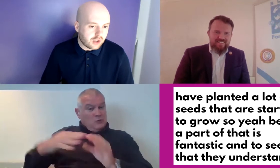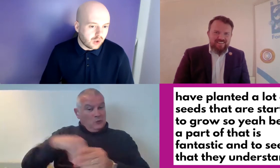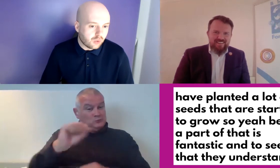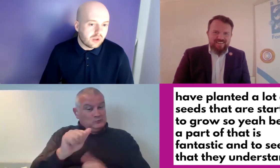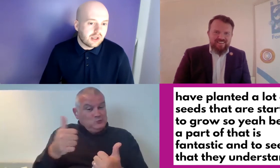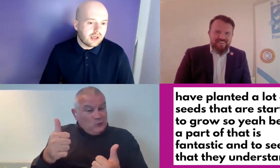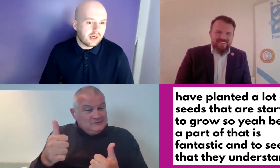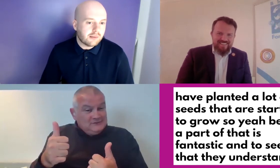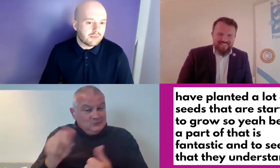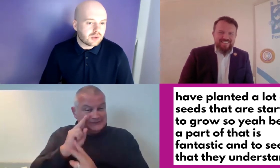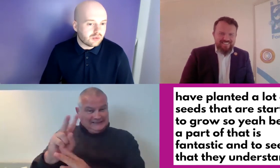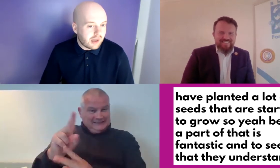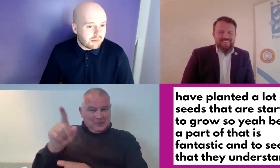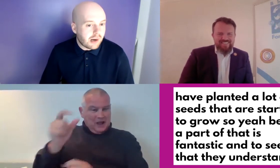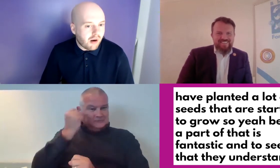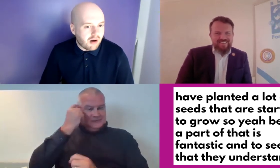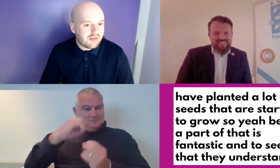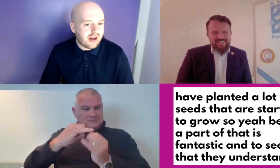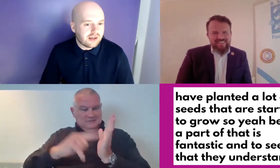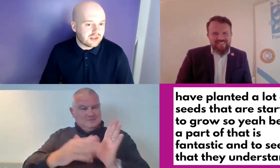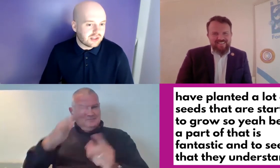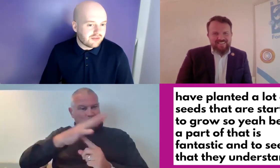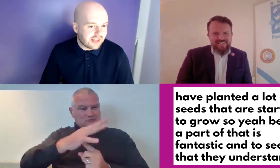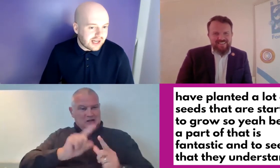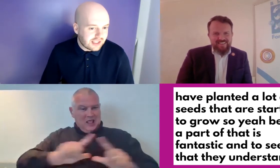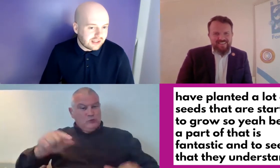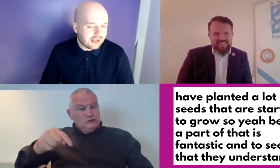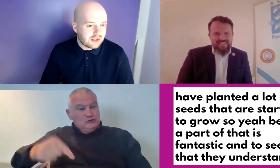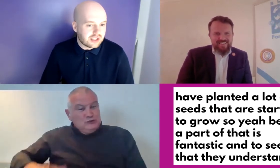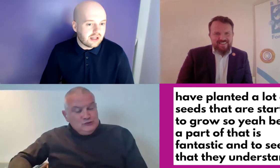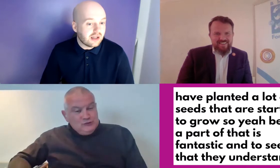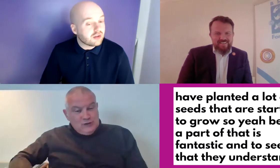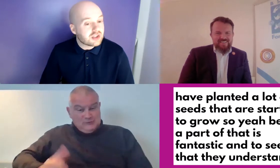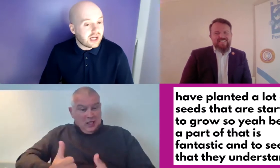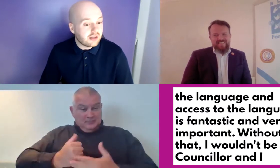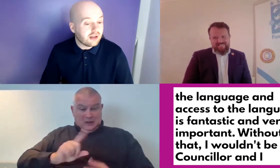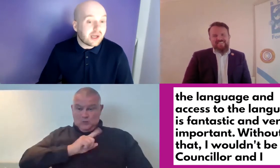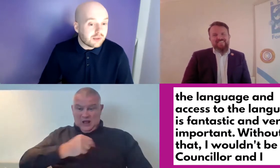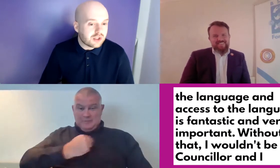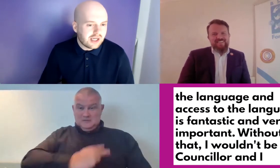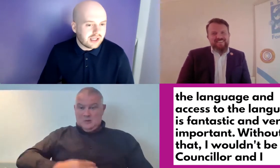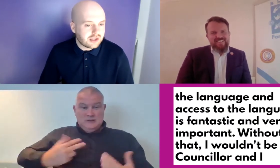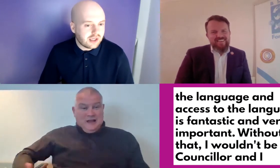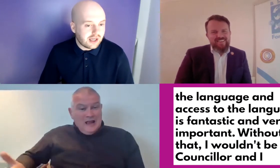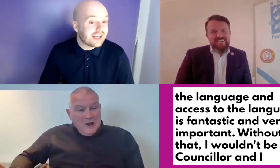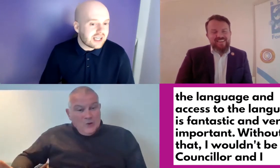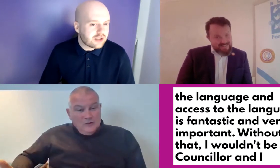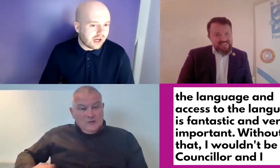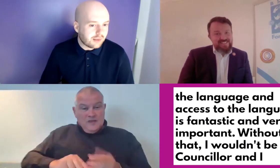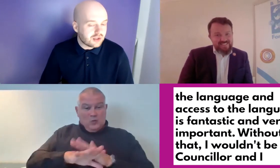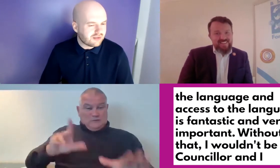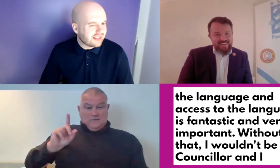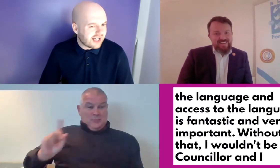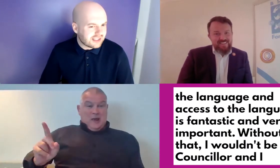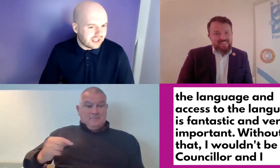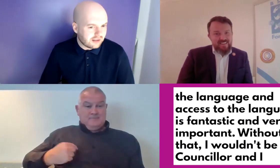to grow. So yeah, being a part of that is fantastic, and to see that they understand that the language is and access to the language